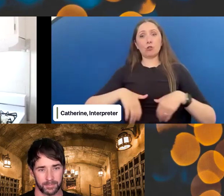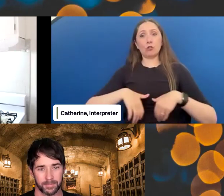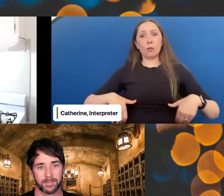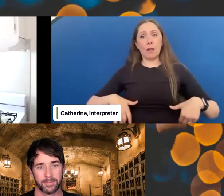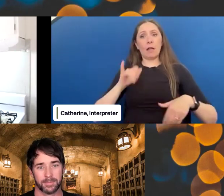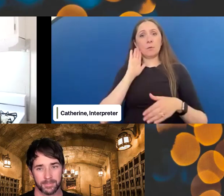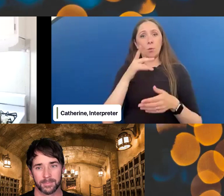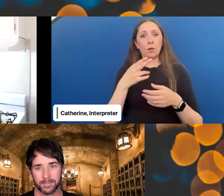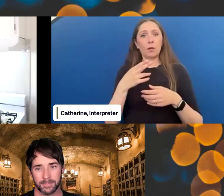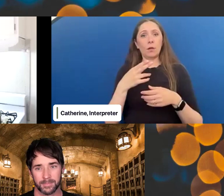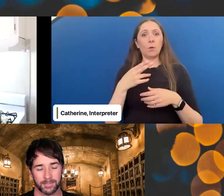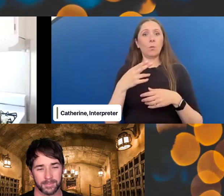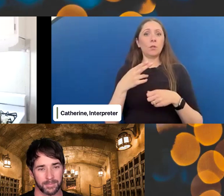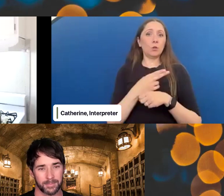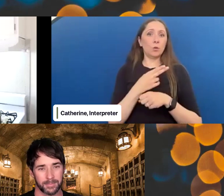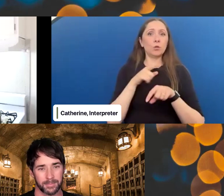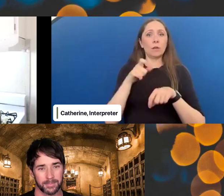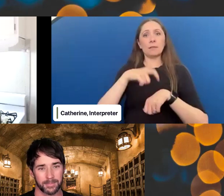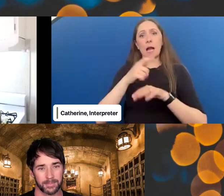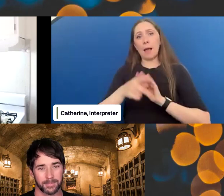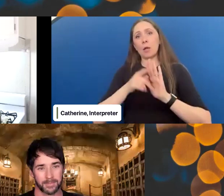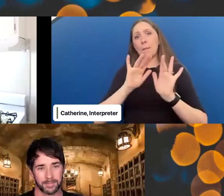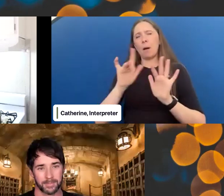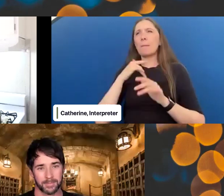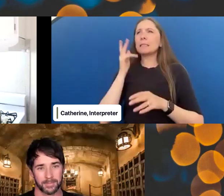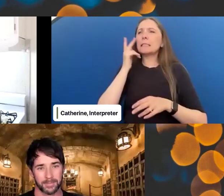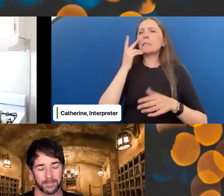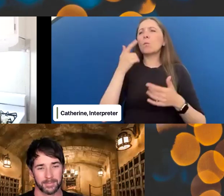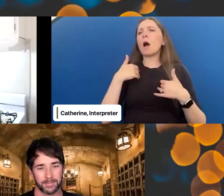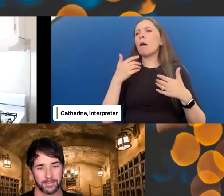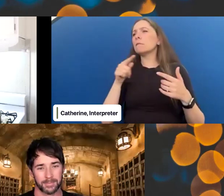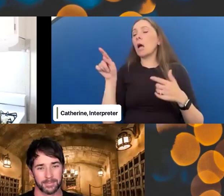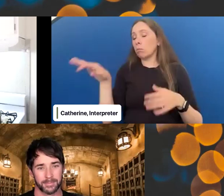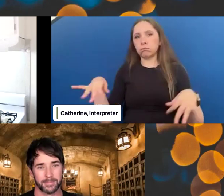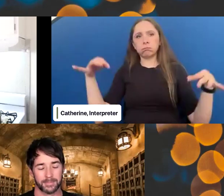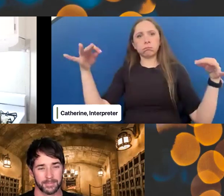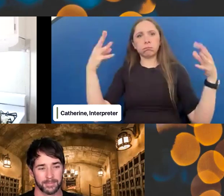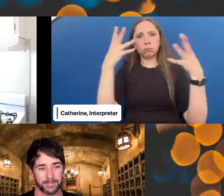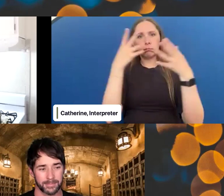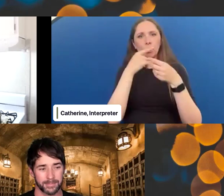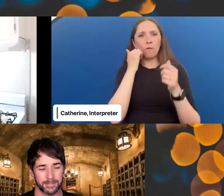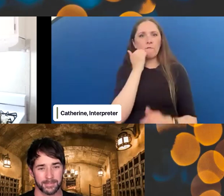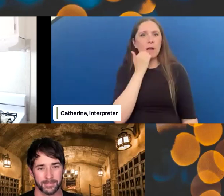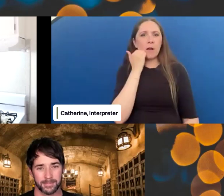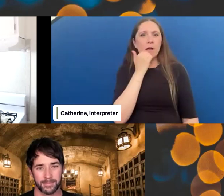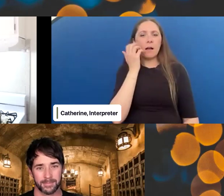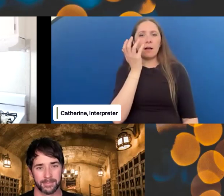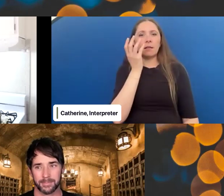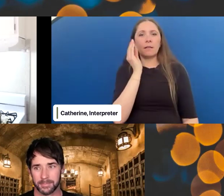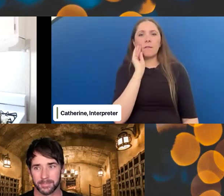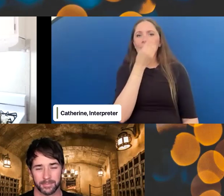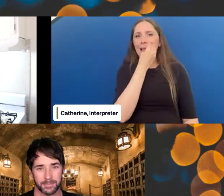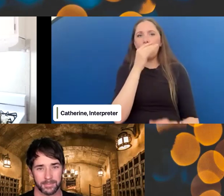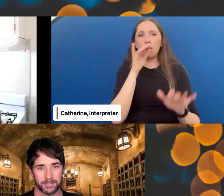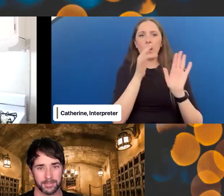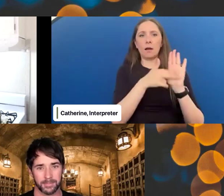like if we're Berbers in that time period. And so she's like, let me see what I have. And she came up with this beautiful fabric that was just this flower pattern. And it